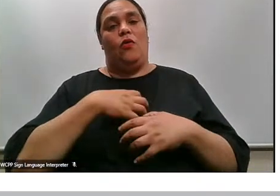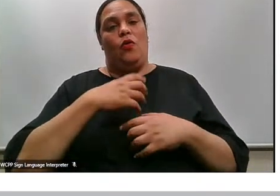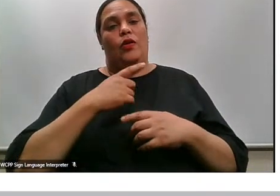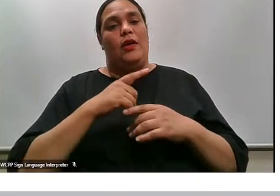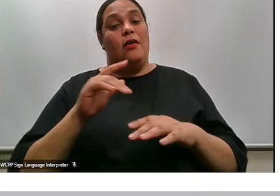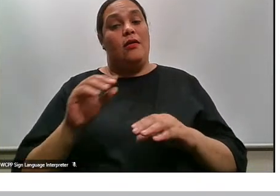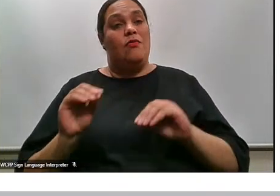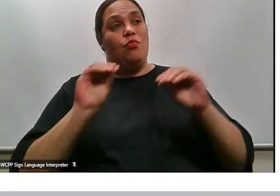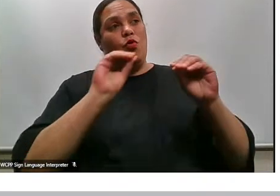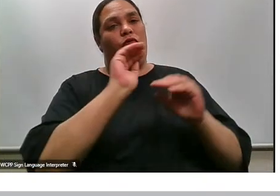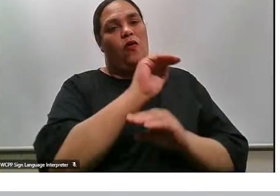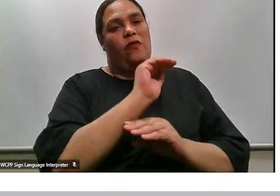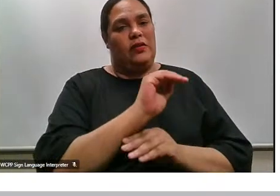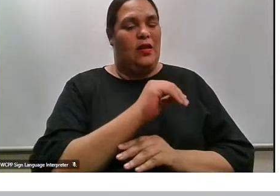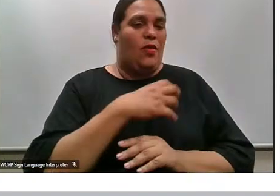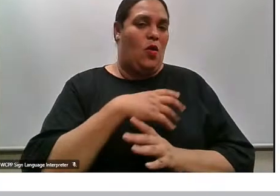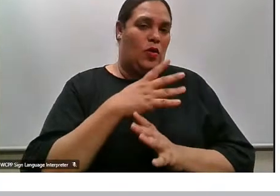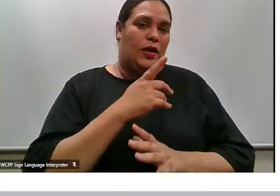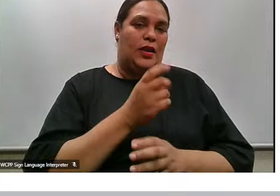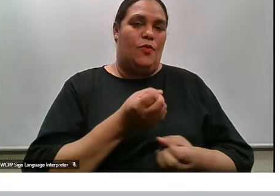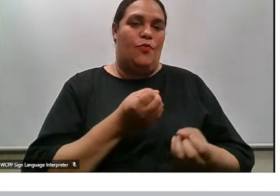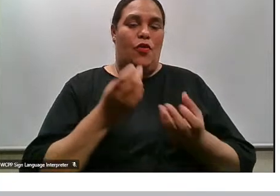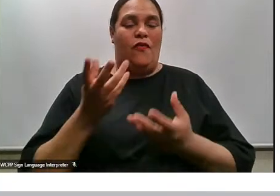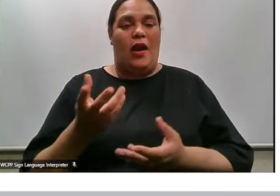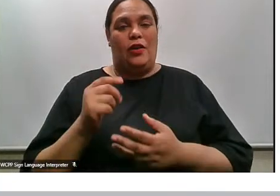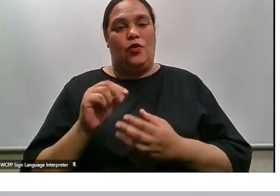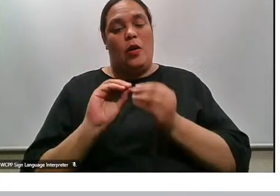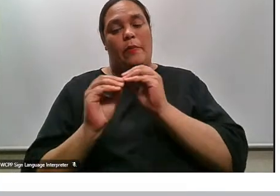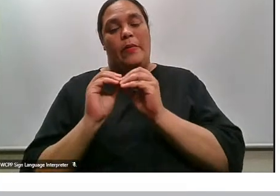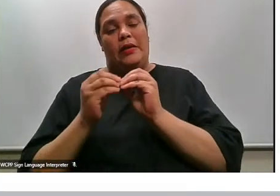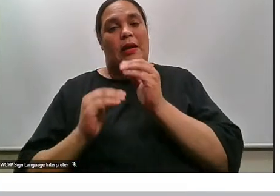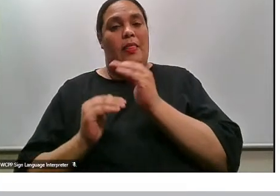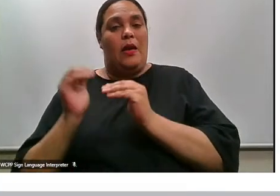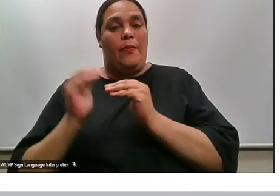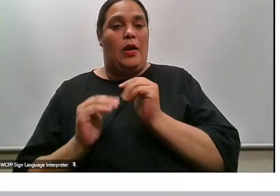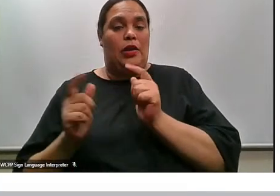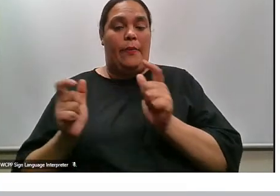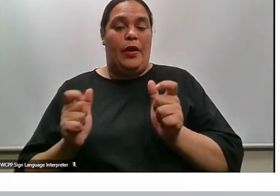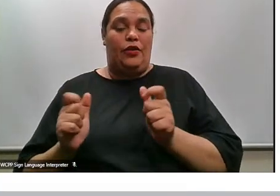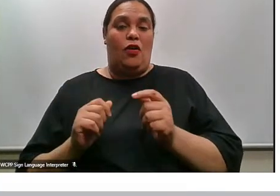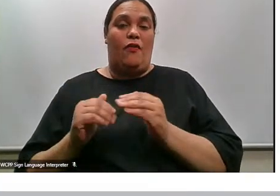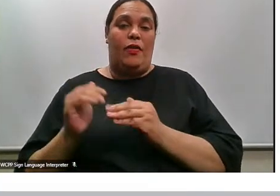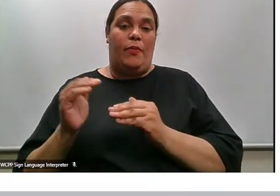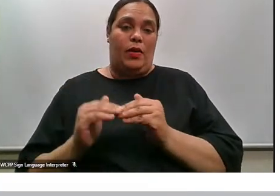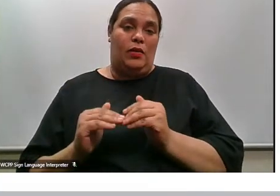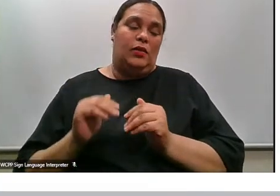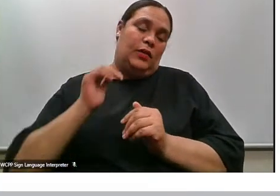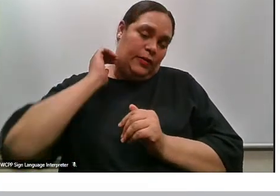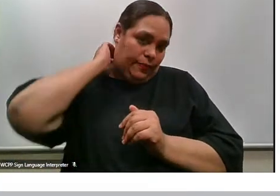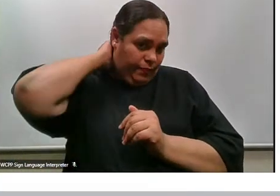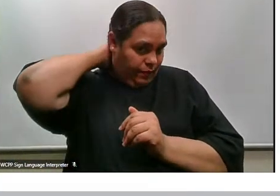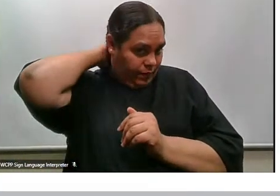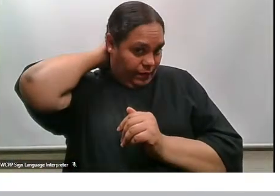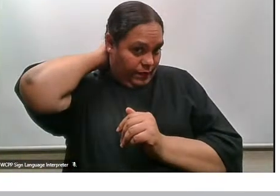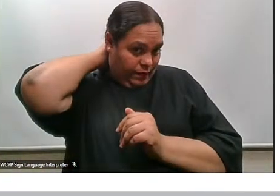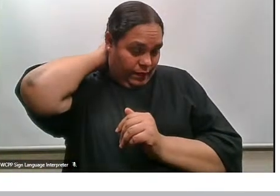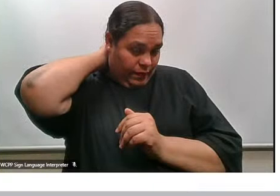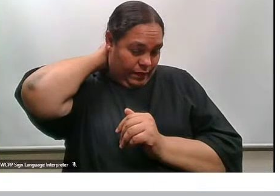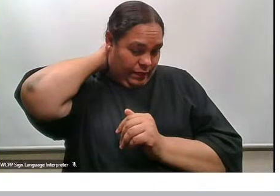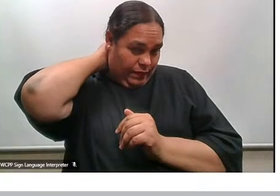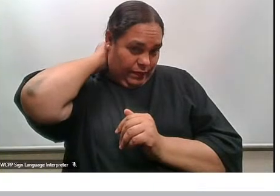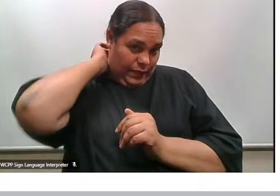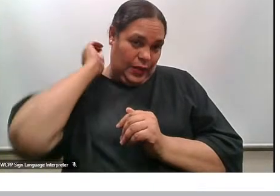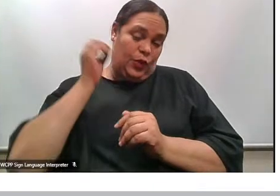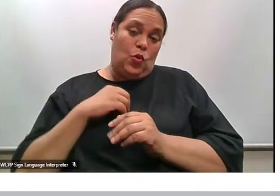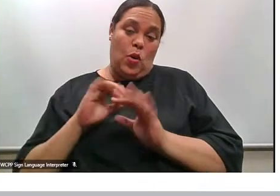abroad, and that he provided the maintenance of the building or the management of the building to a lease